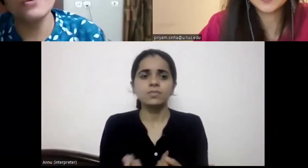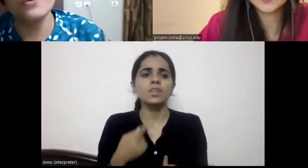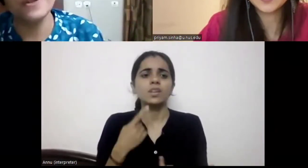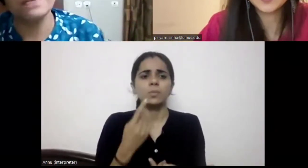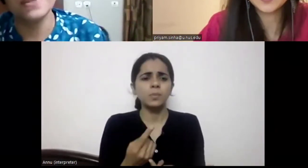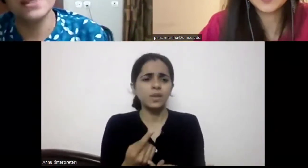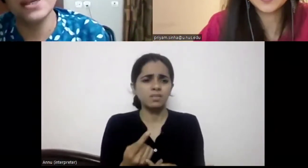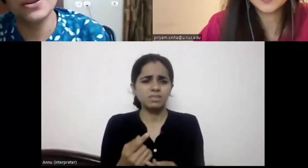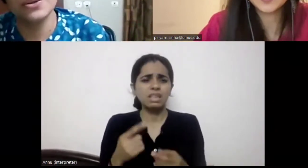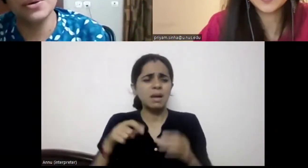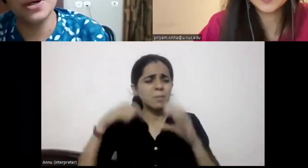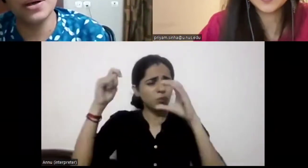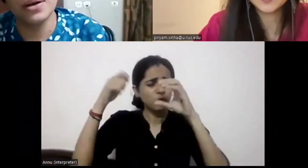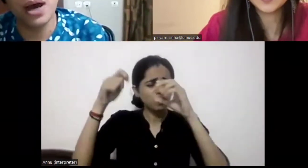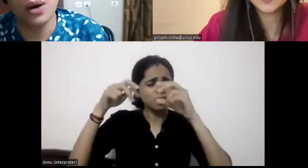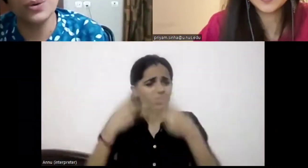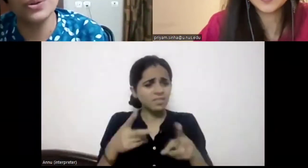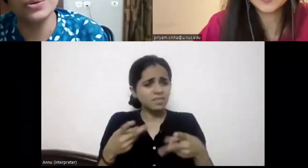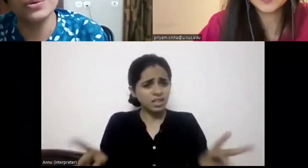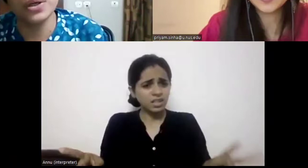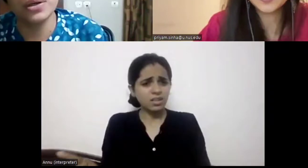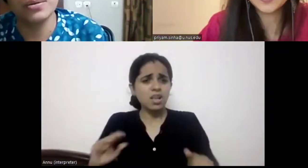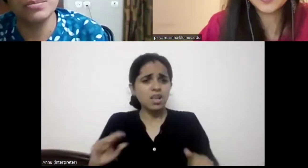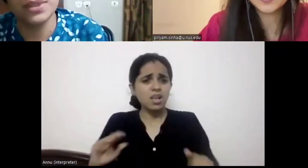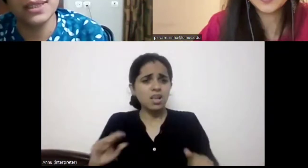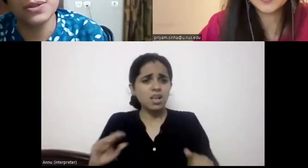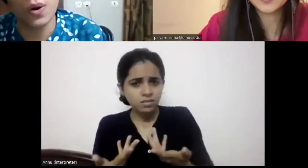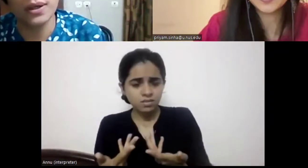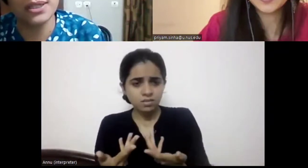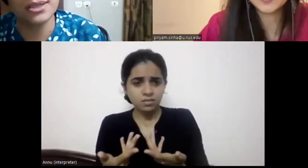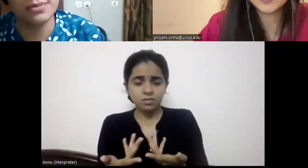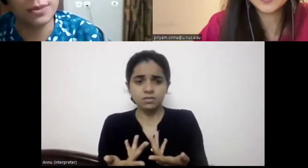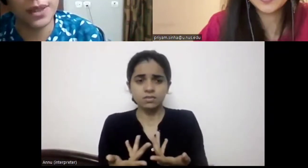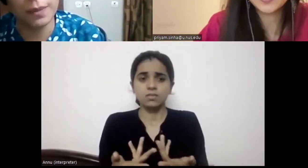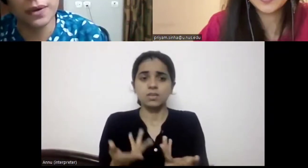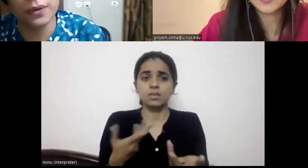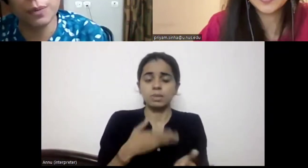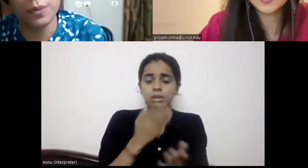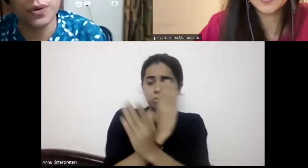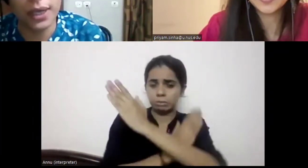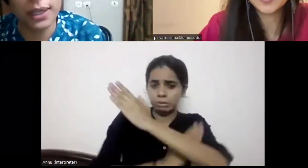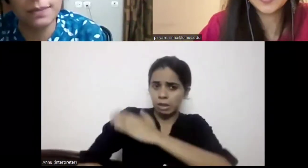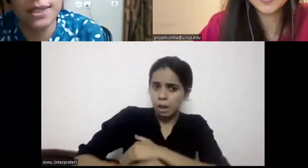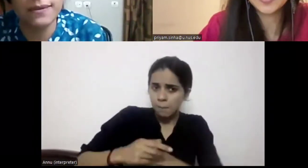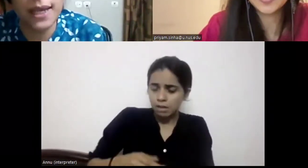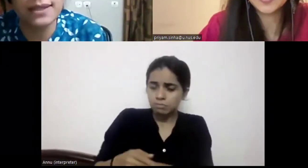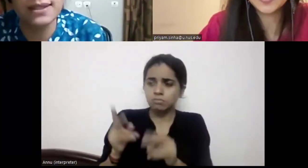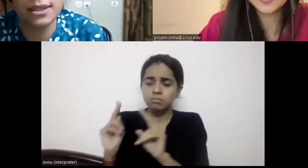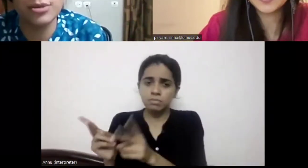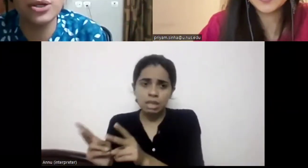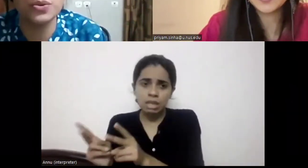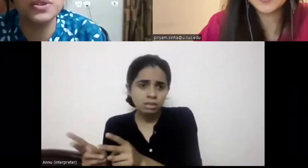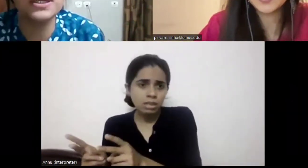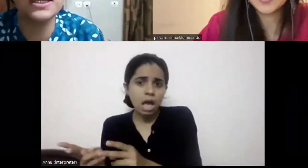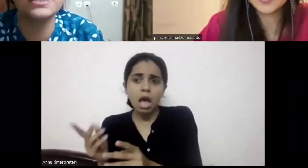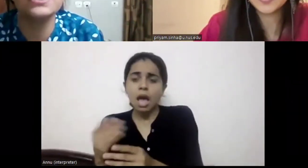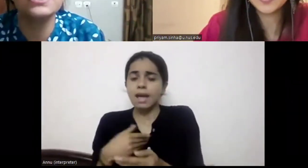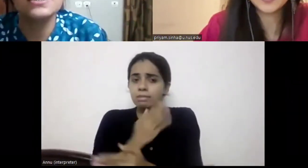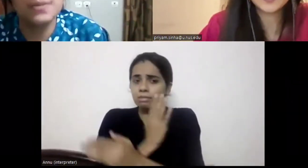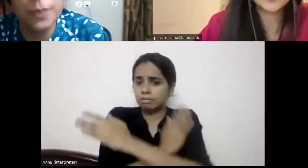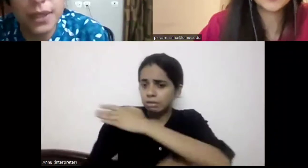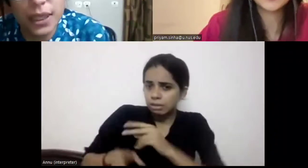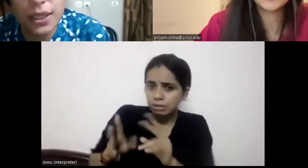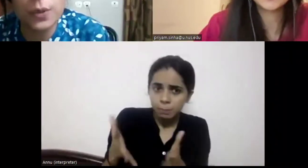in a lot of films, like how these non-disabled people would portray themselves as disabled to either